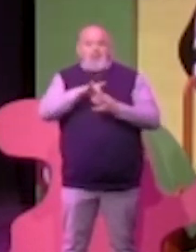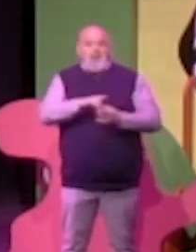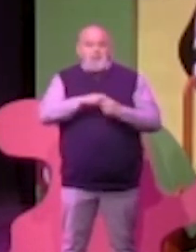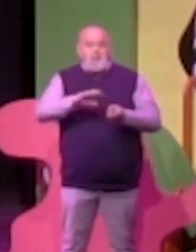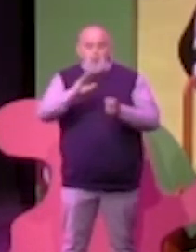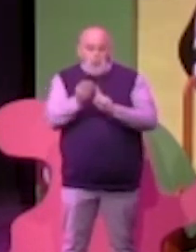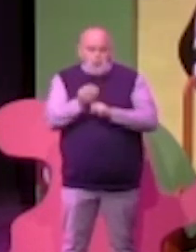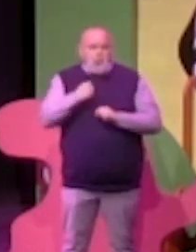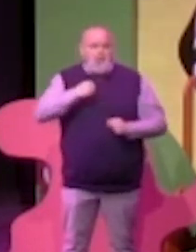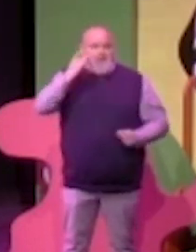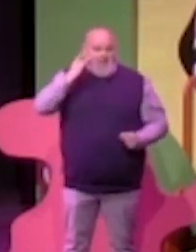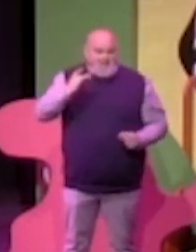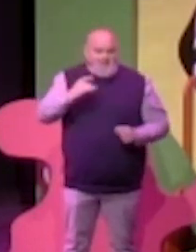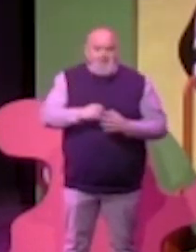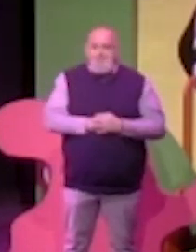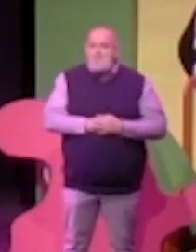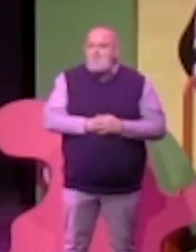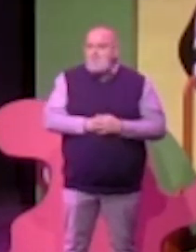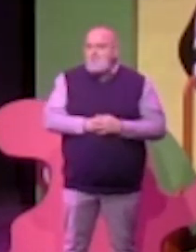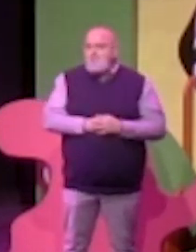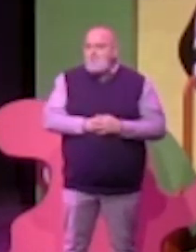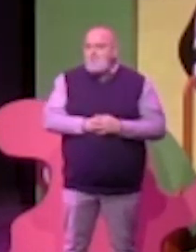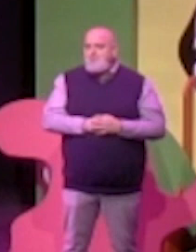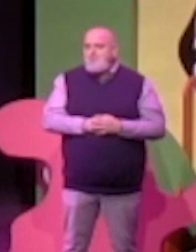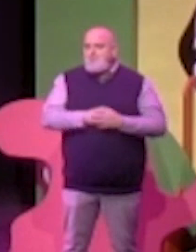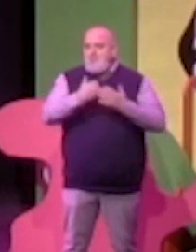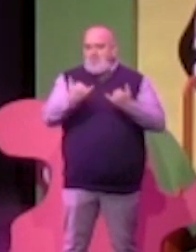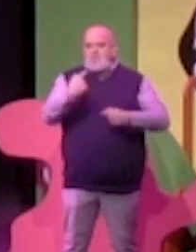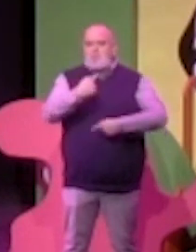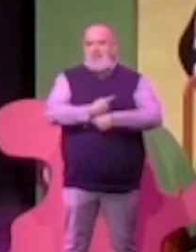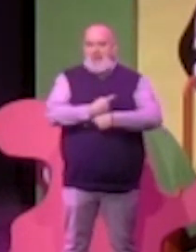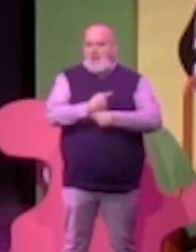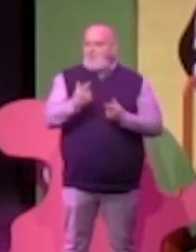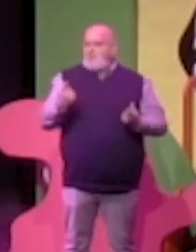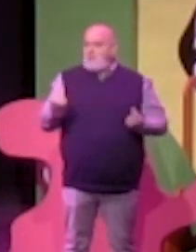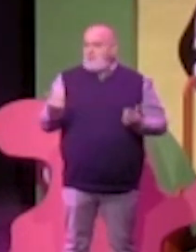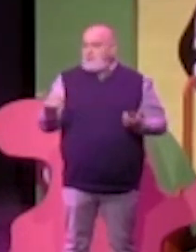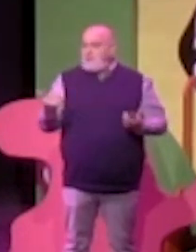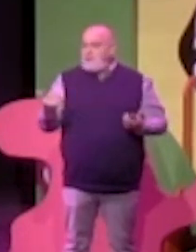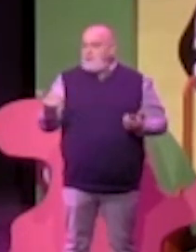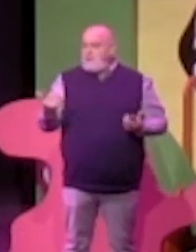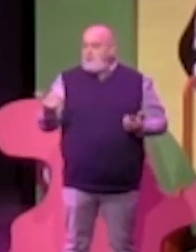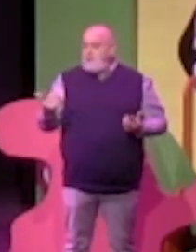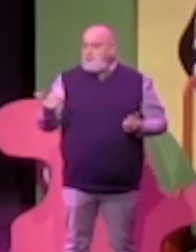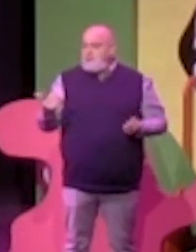culture of California. Today, I practice by